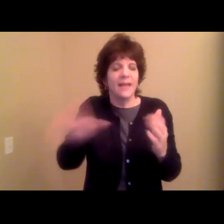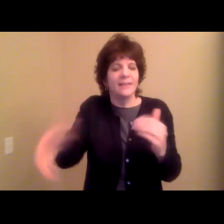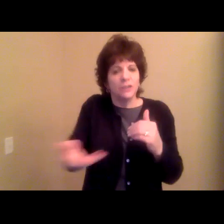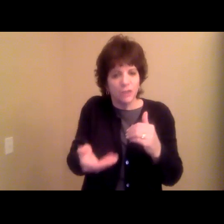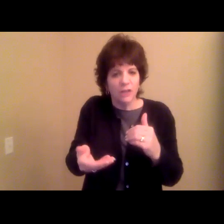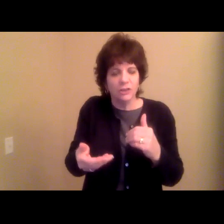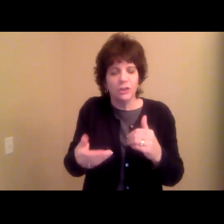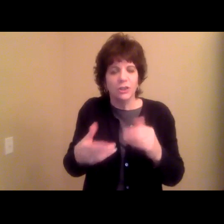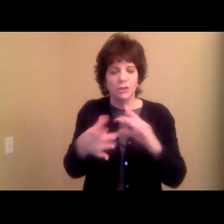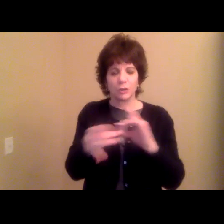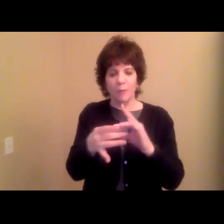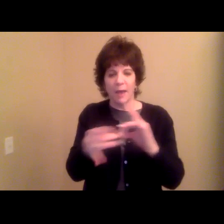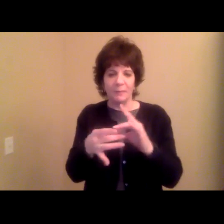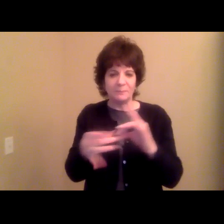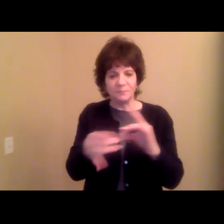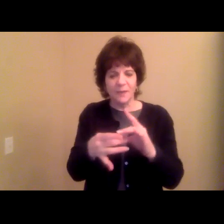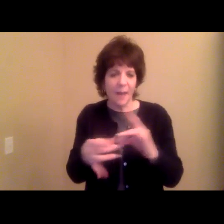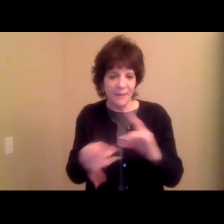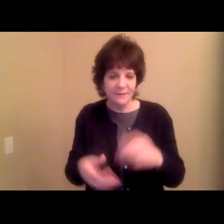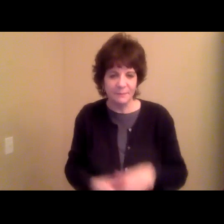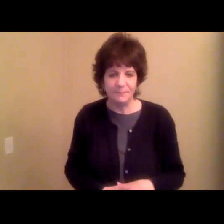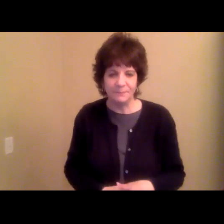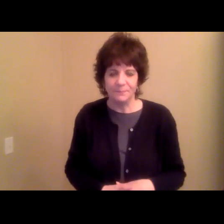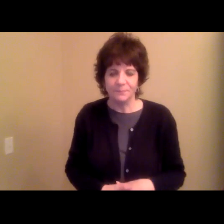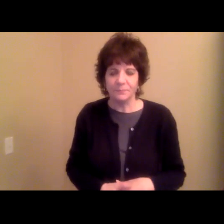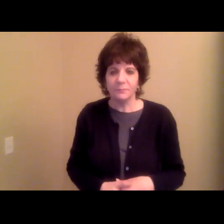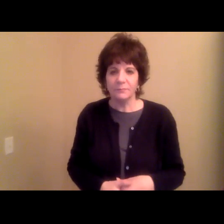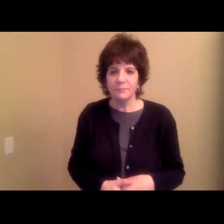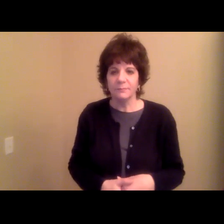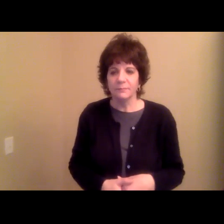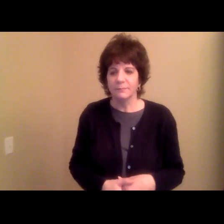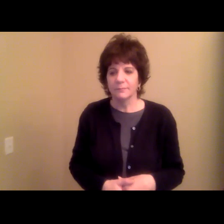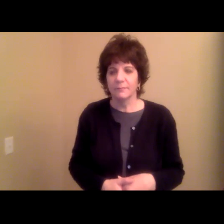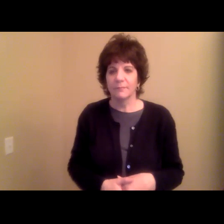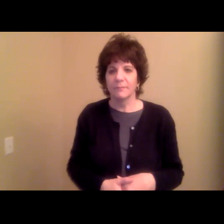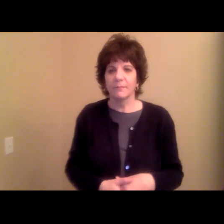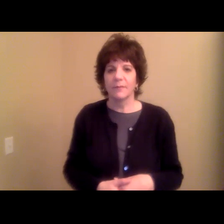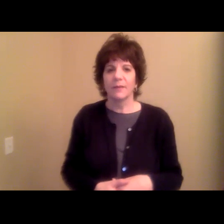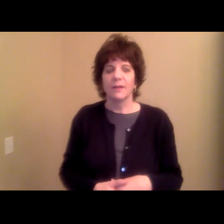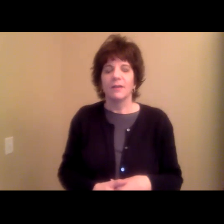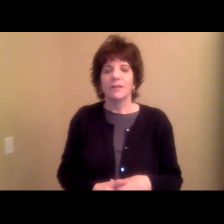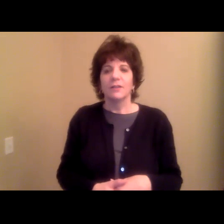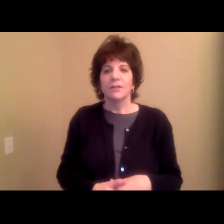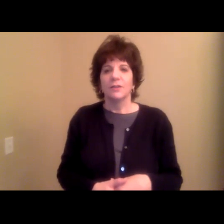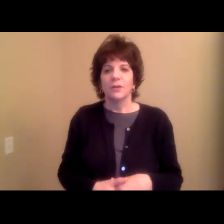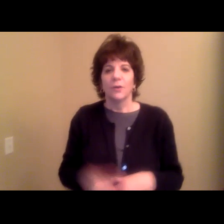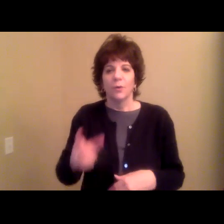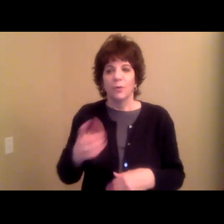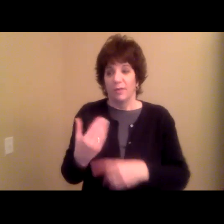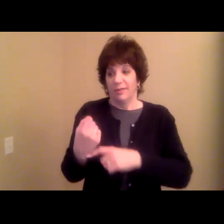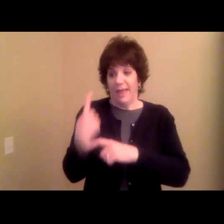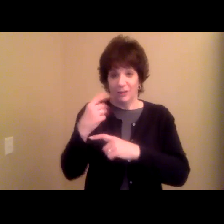going to just spend a couple of minutes really talking to you about. So when COVID hit